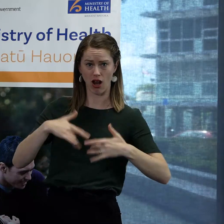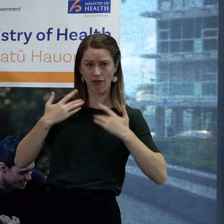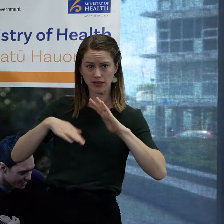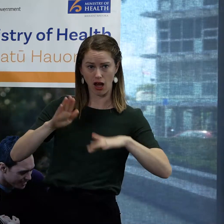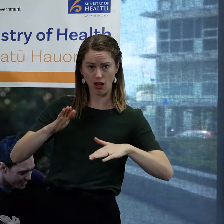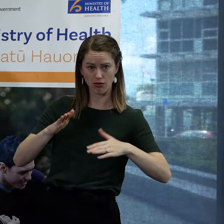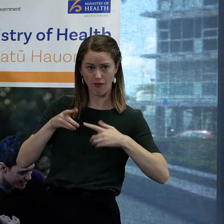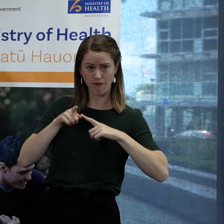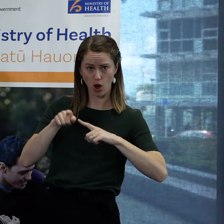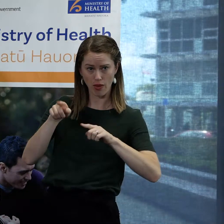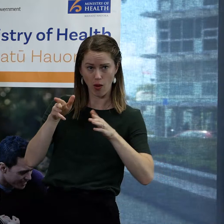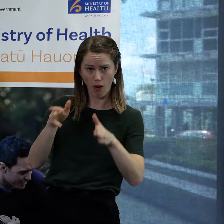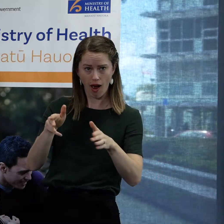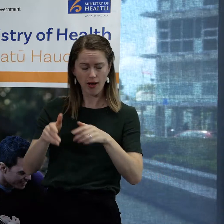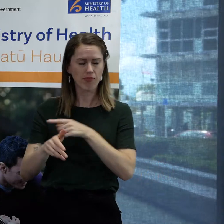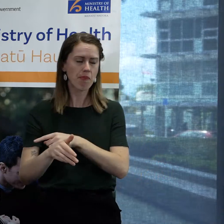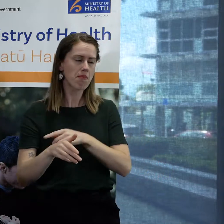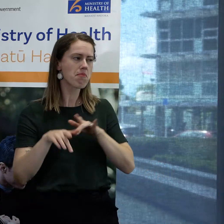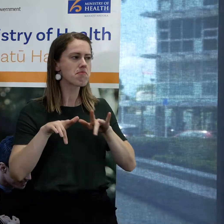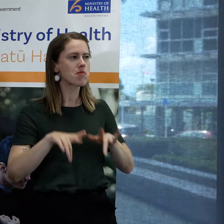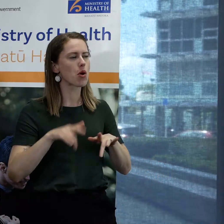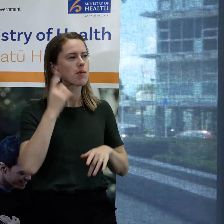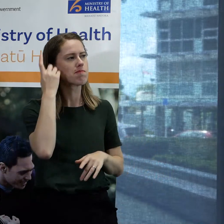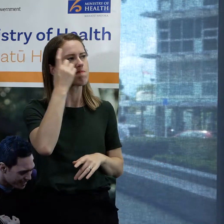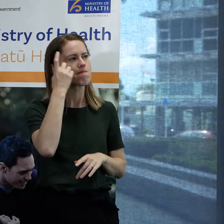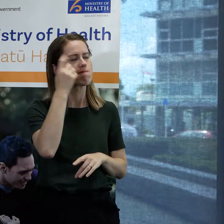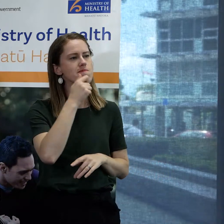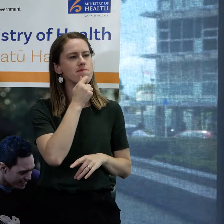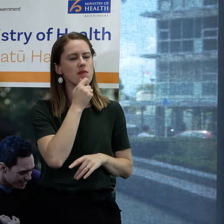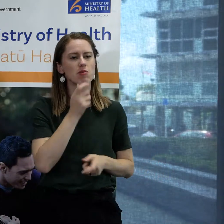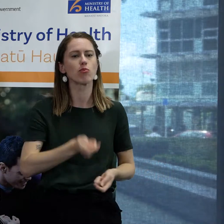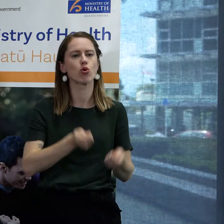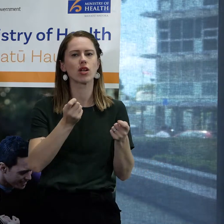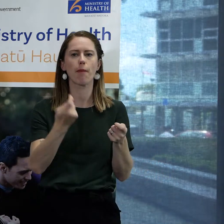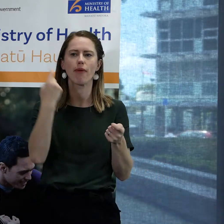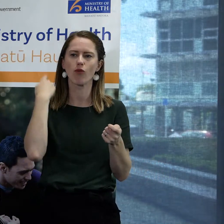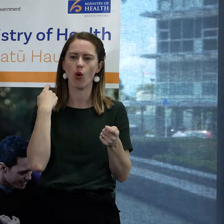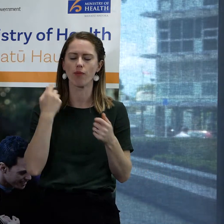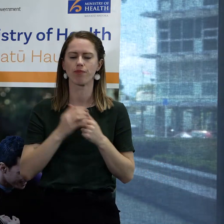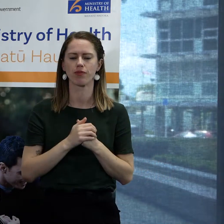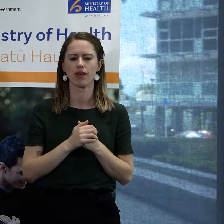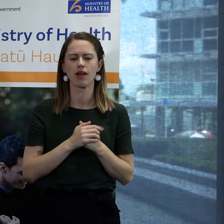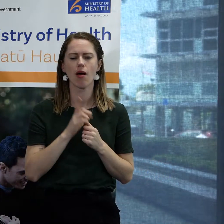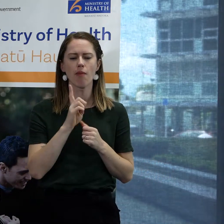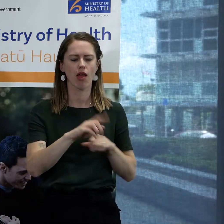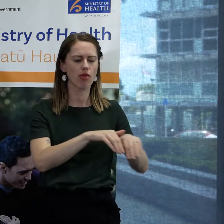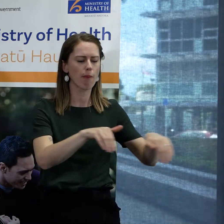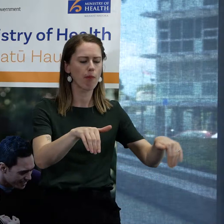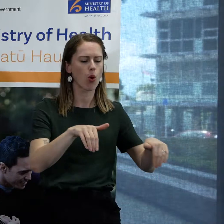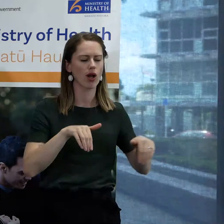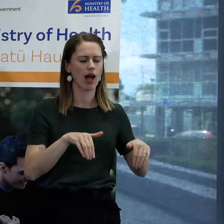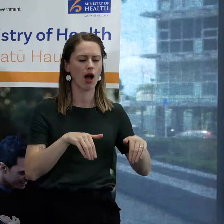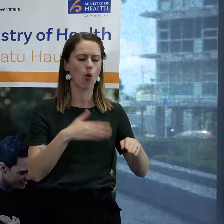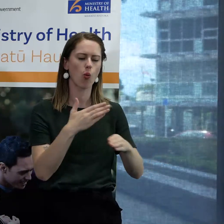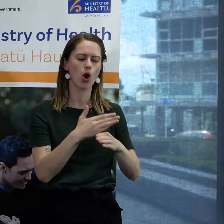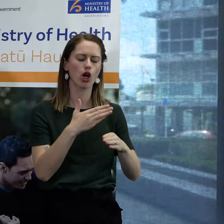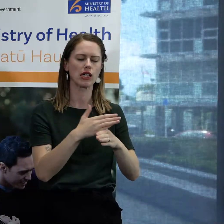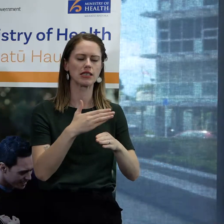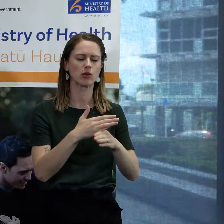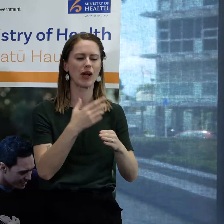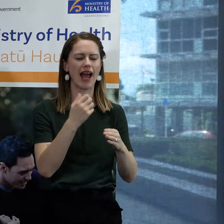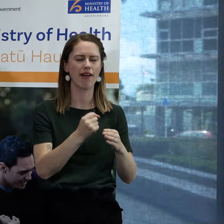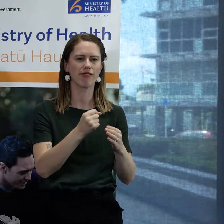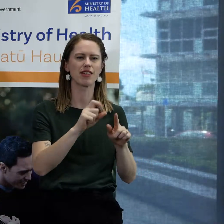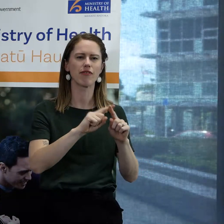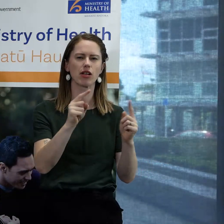something we've considered, and it has been raised before. However, the measures that we put in place for our border workforces,